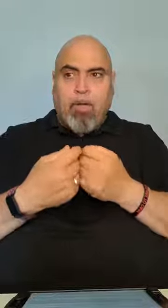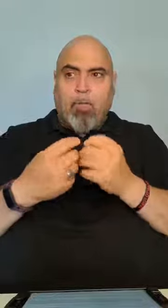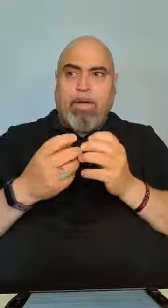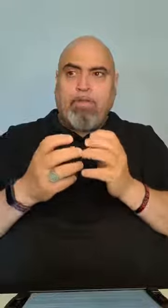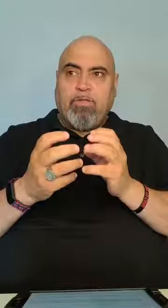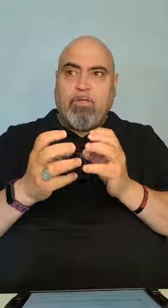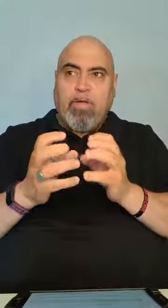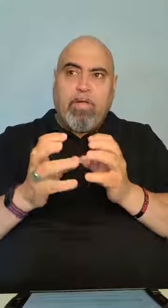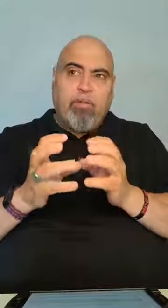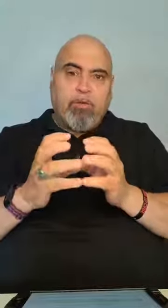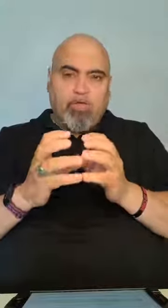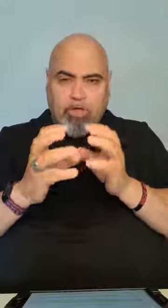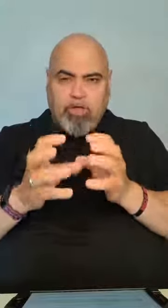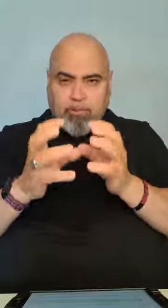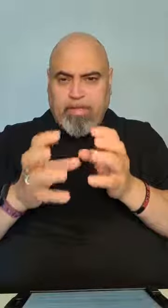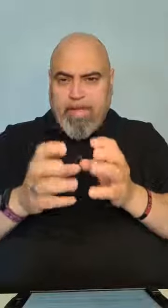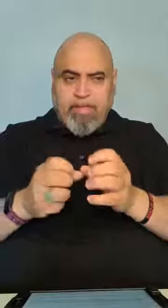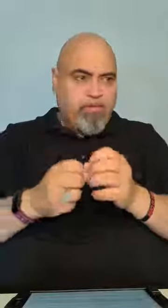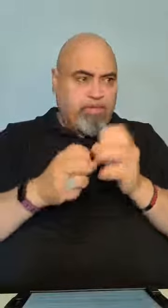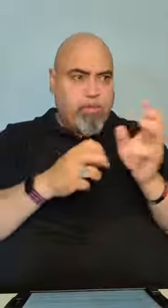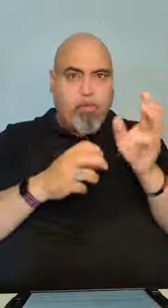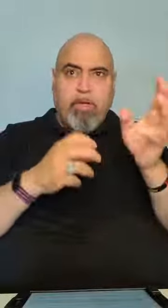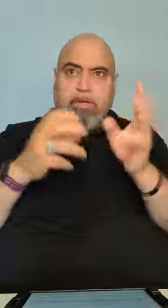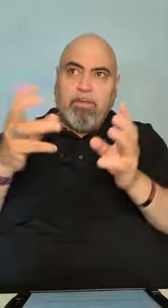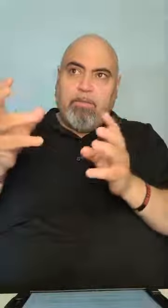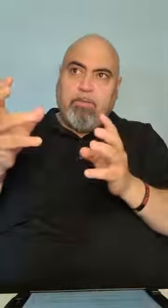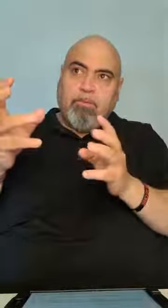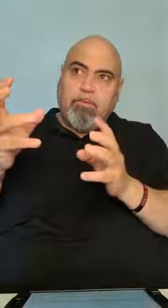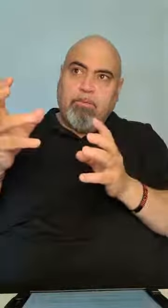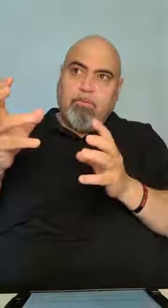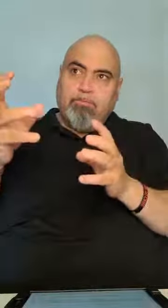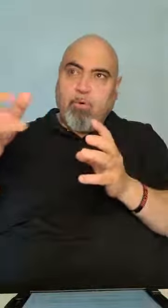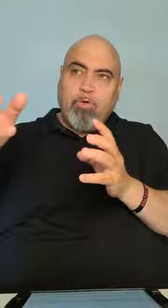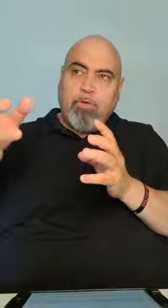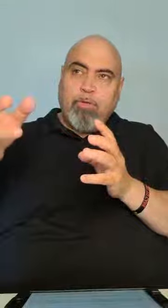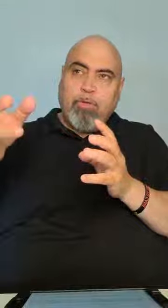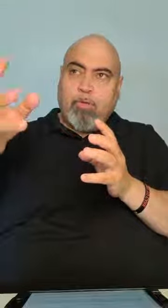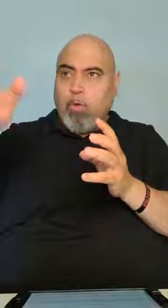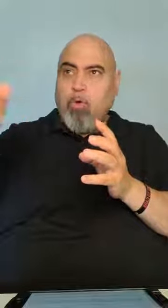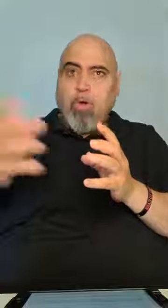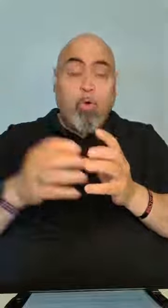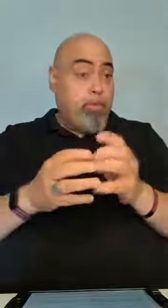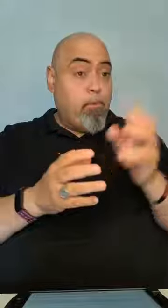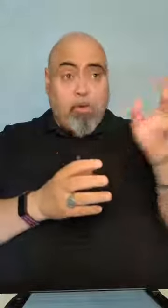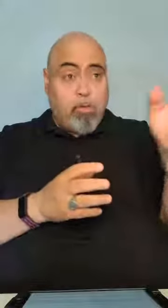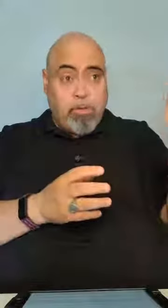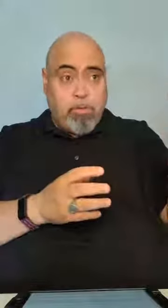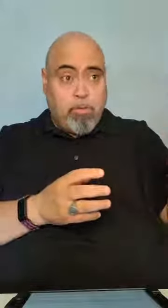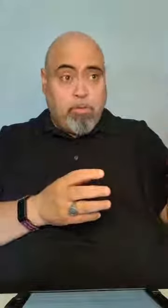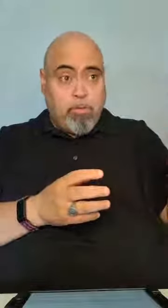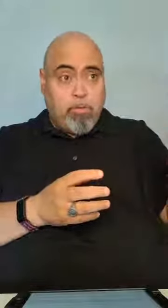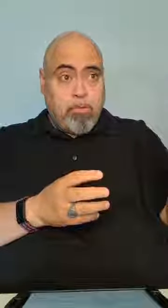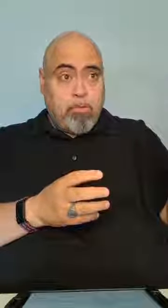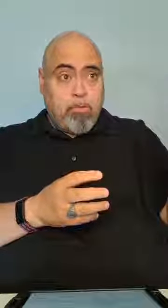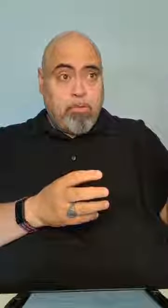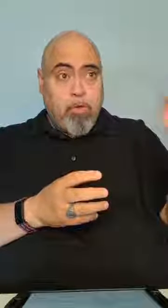We're not talking about judgment as if someone broke the law or the moral